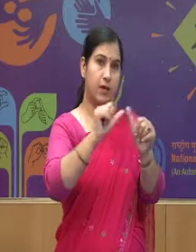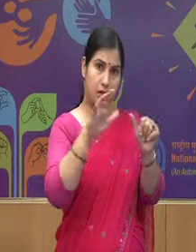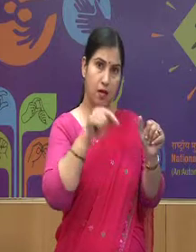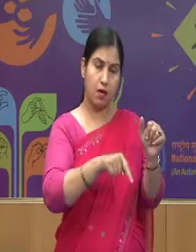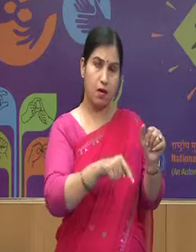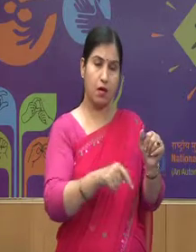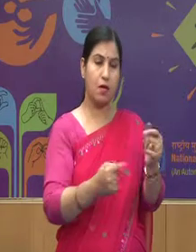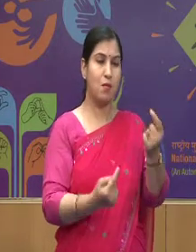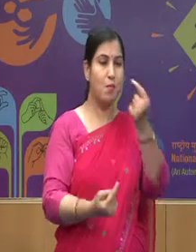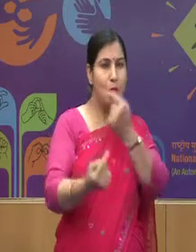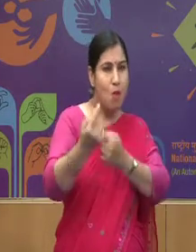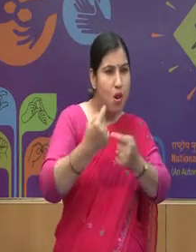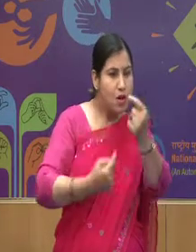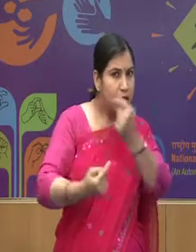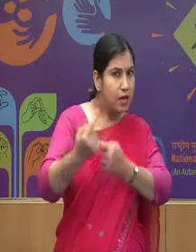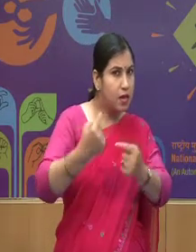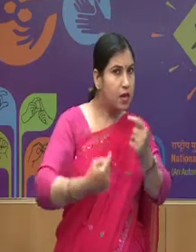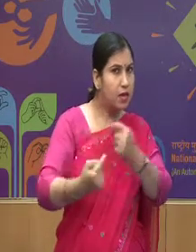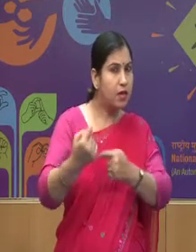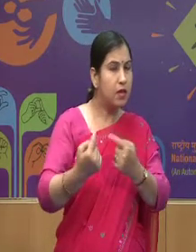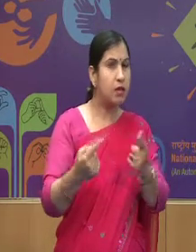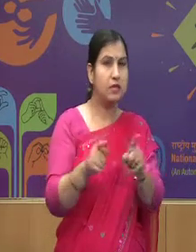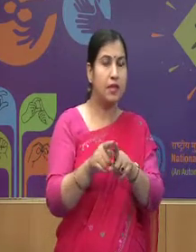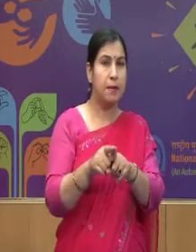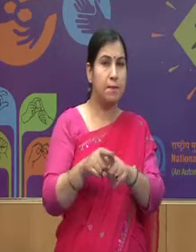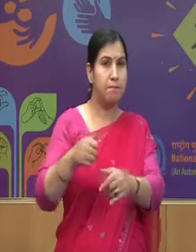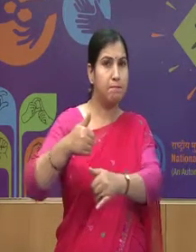were politically and militarily weak.